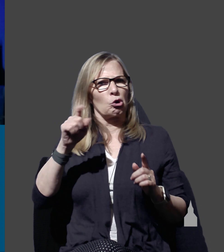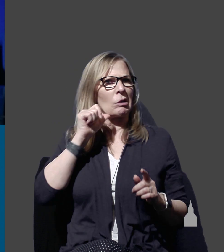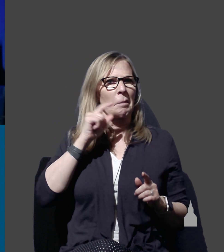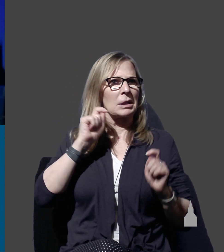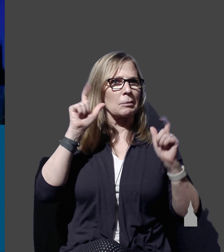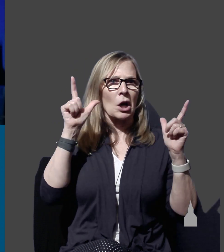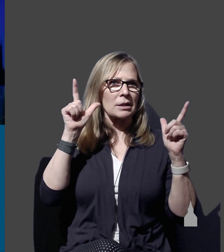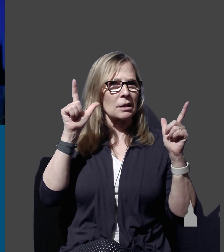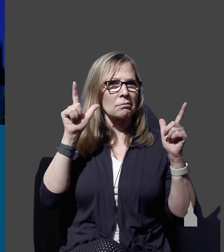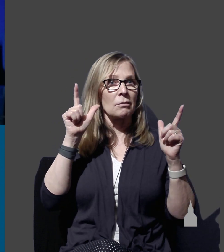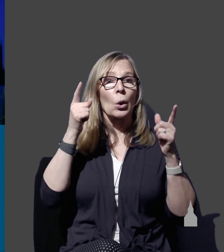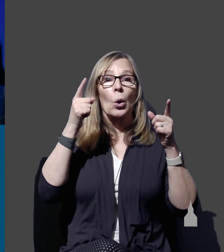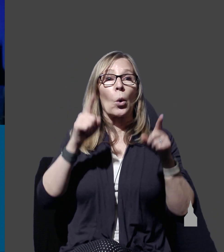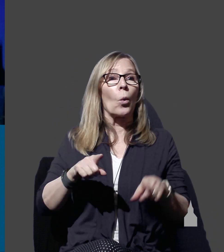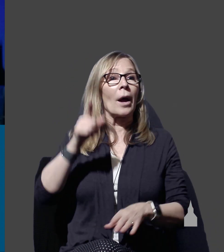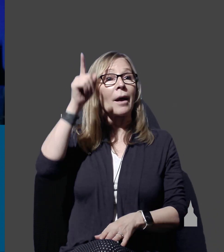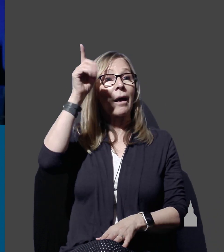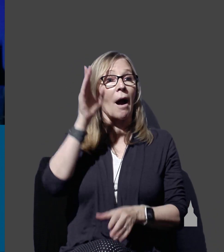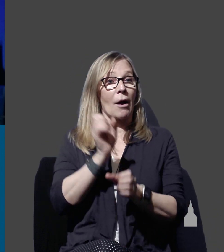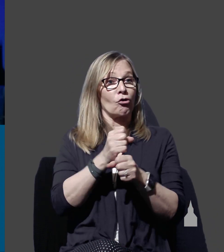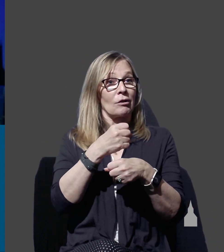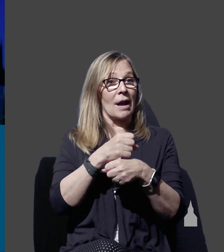created Adam, even before